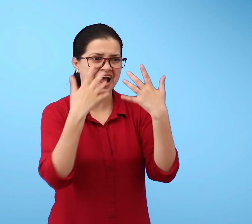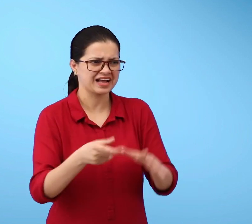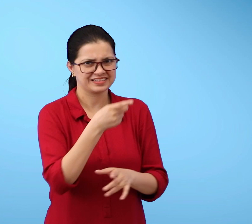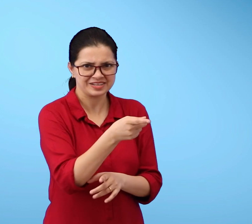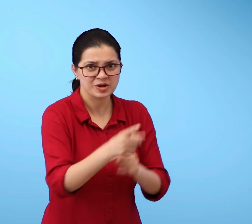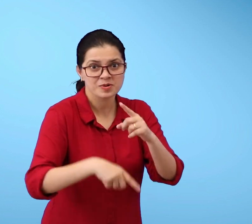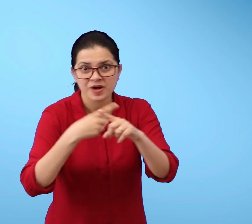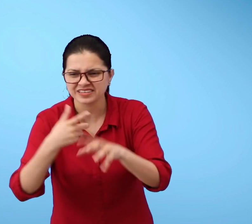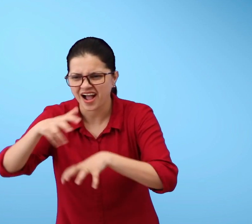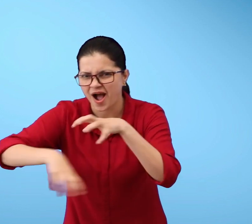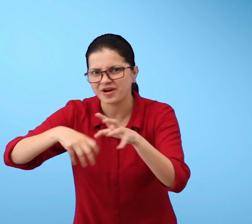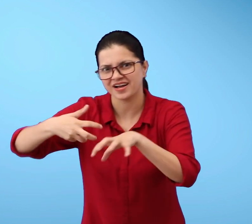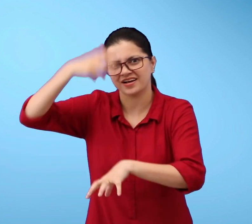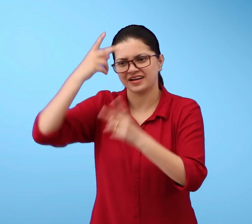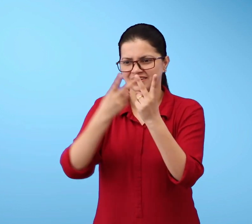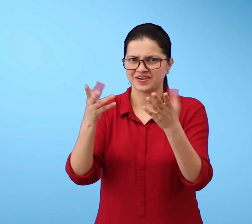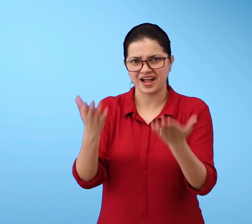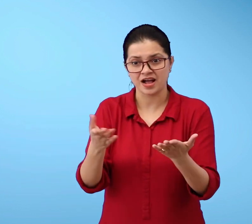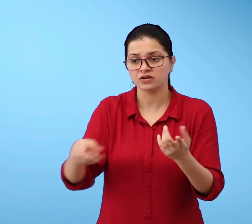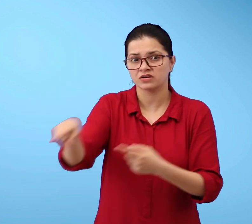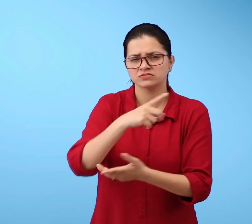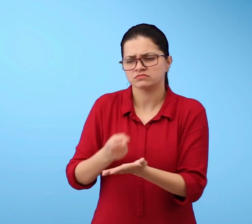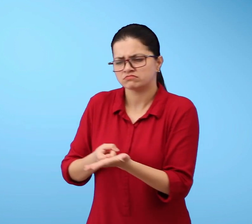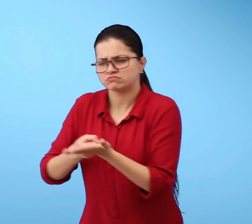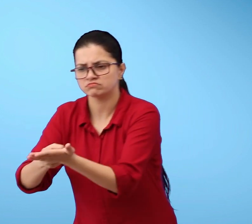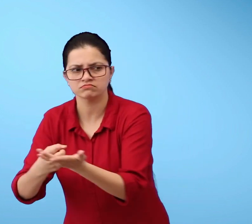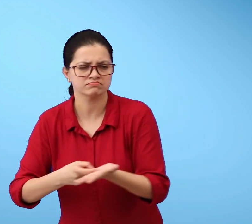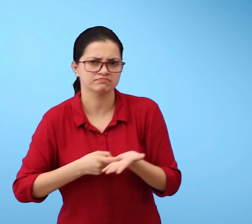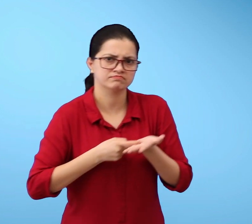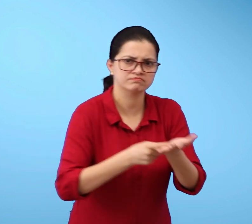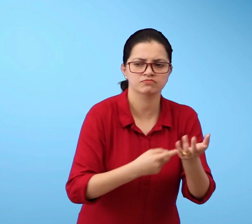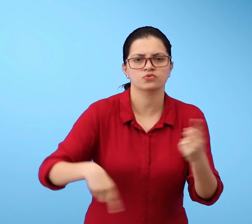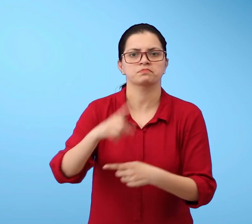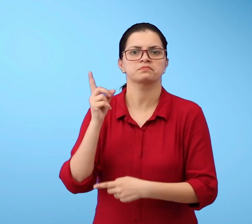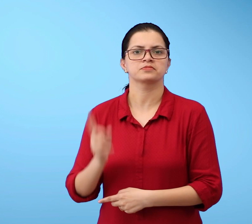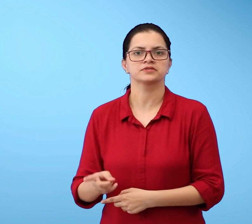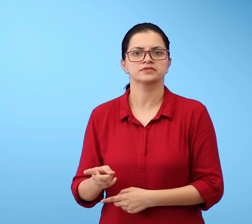and to respect the lives of others, including animals.